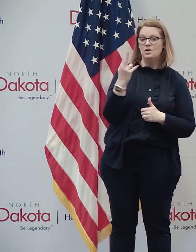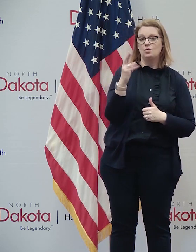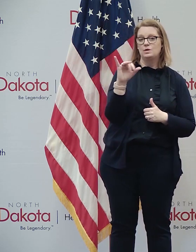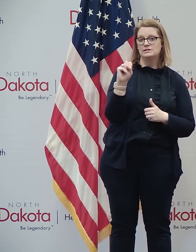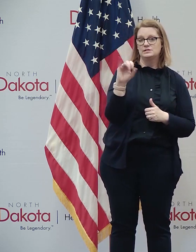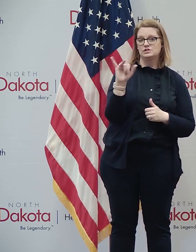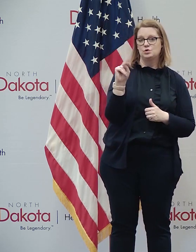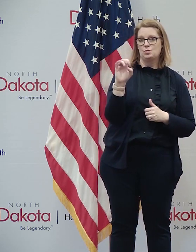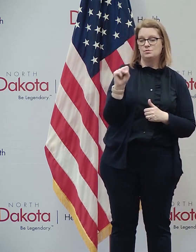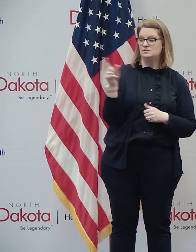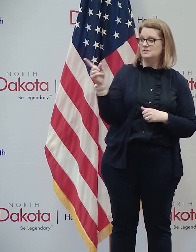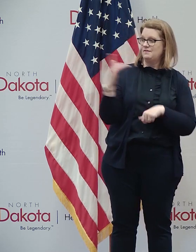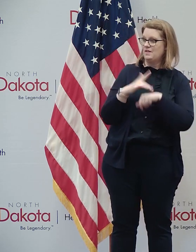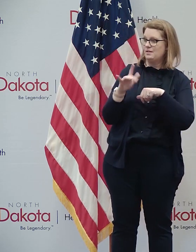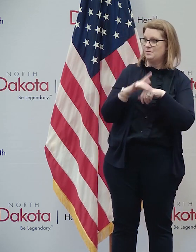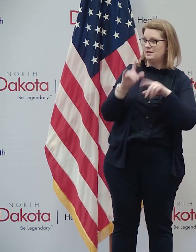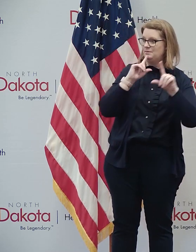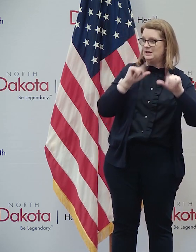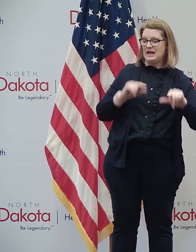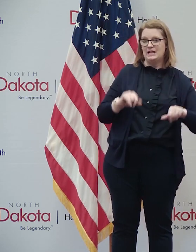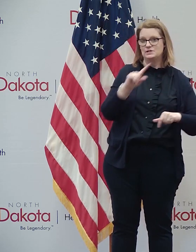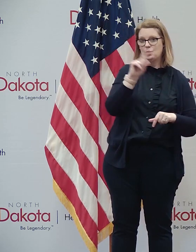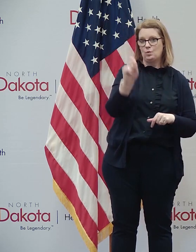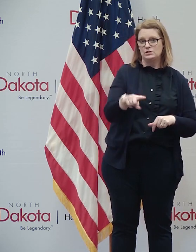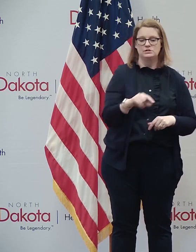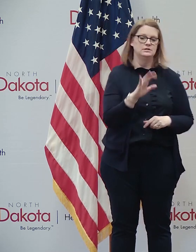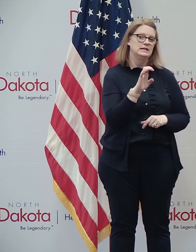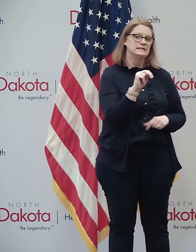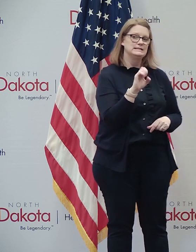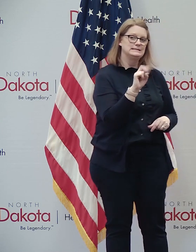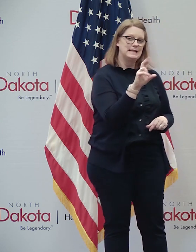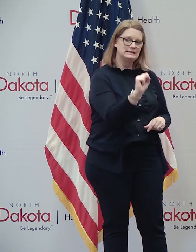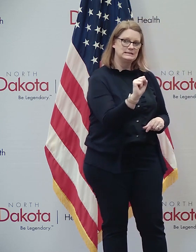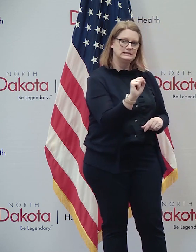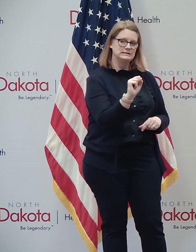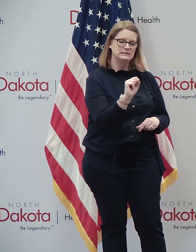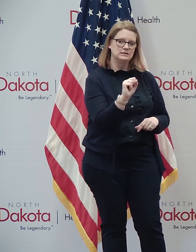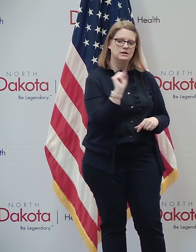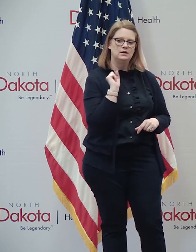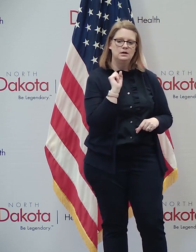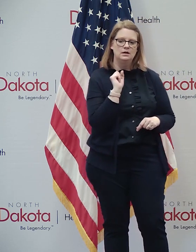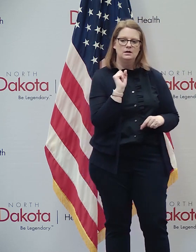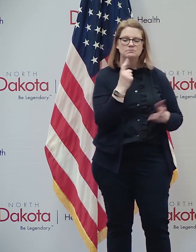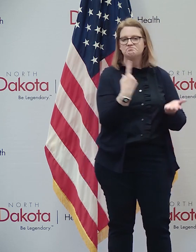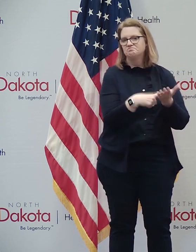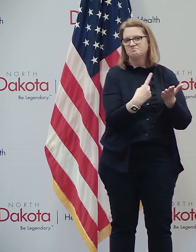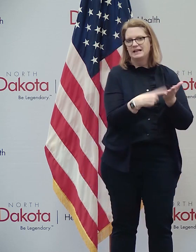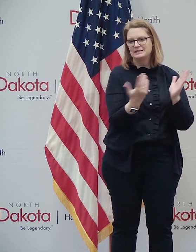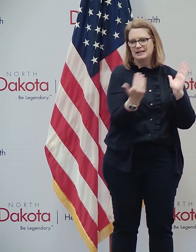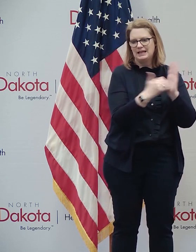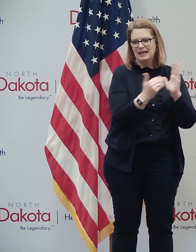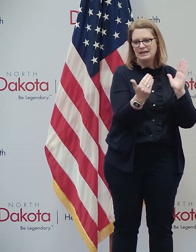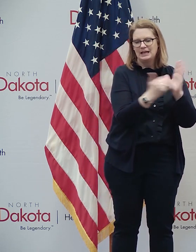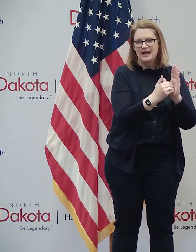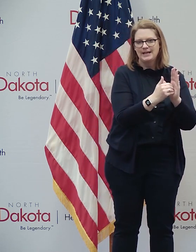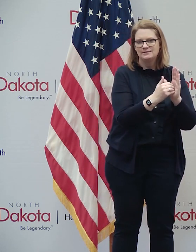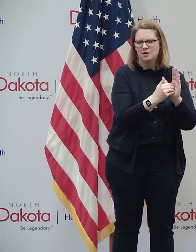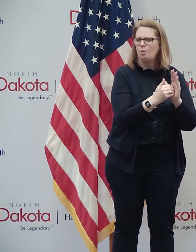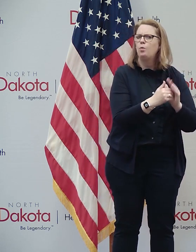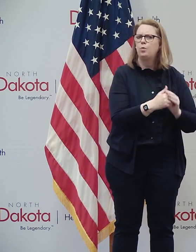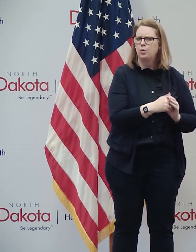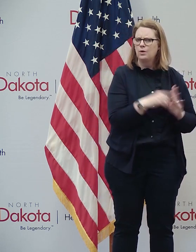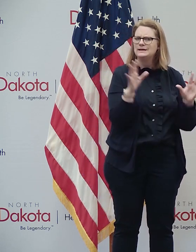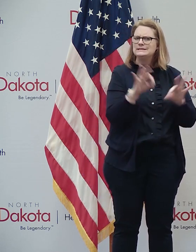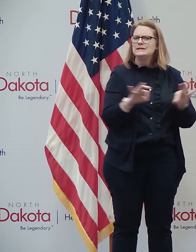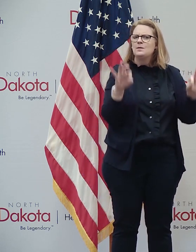He'll be available to answer questions. Census update. We've talked about this before, but we can't lose sight of how important this